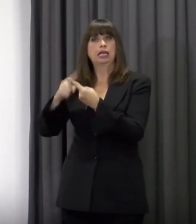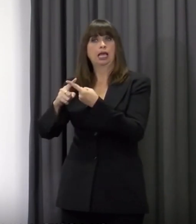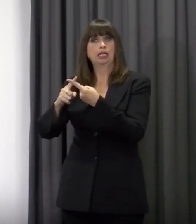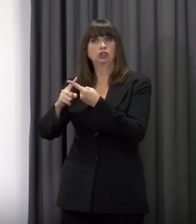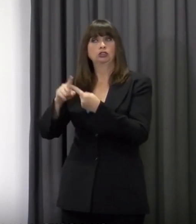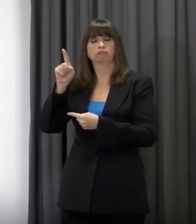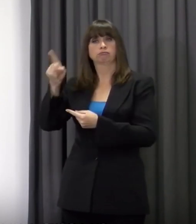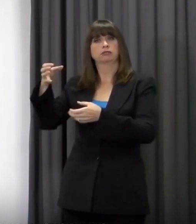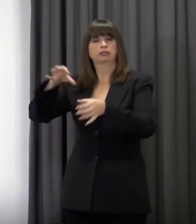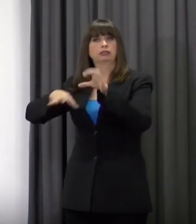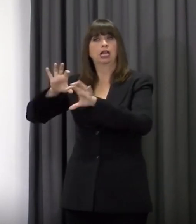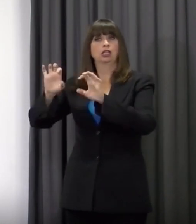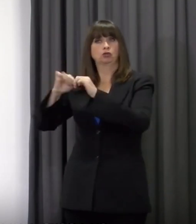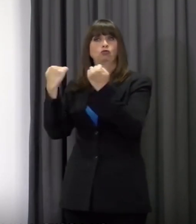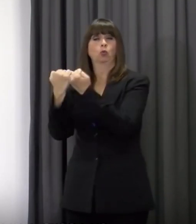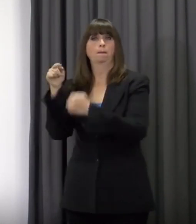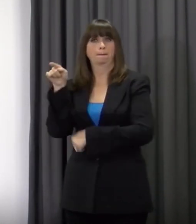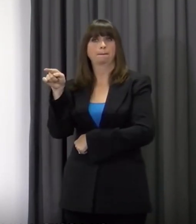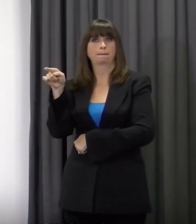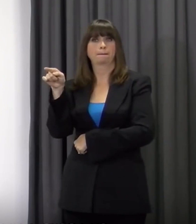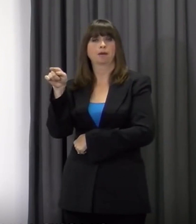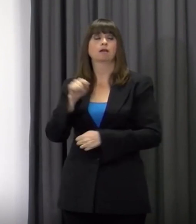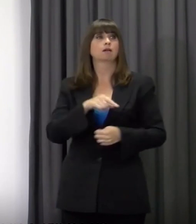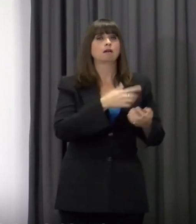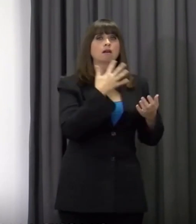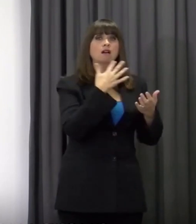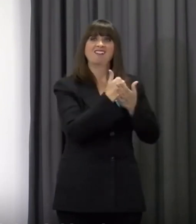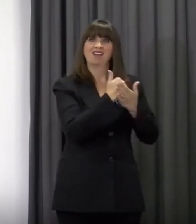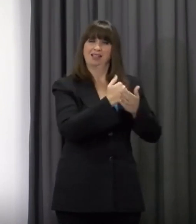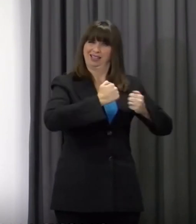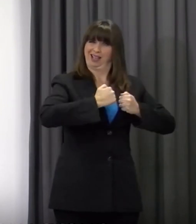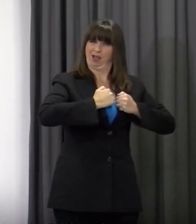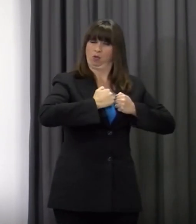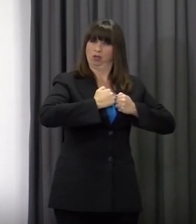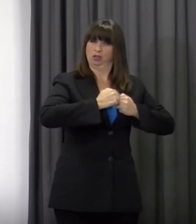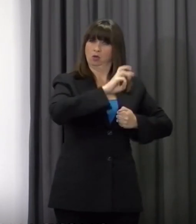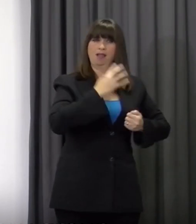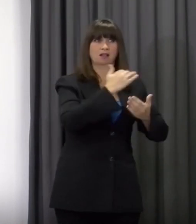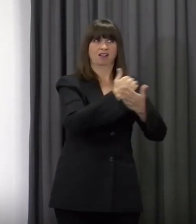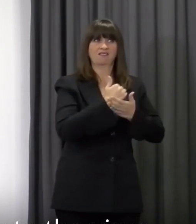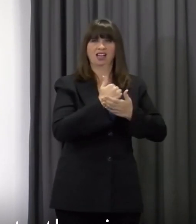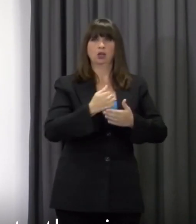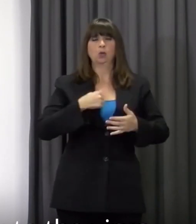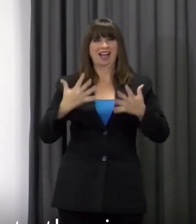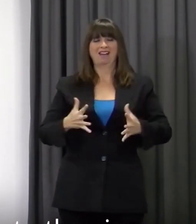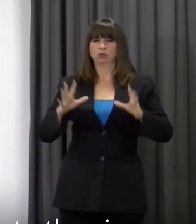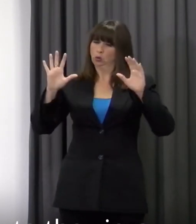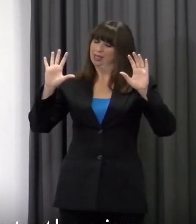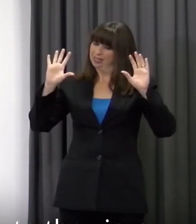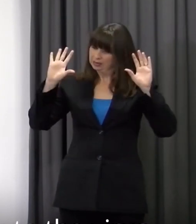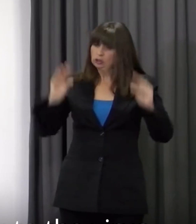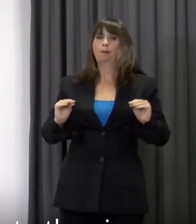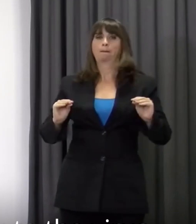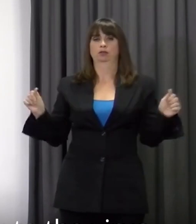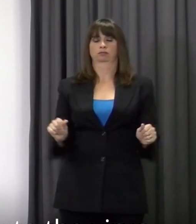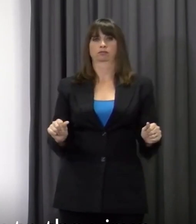expert scientific advisory group, and by our own advisors here in Wales. This would be a